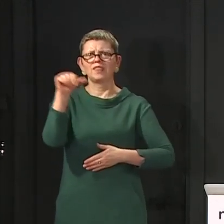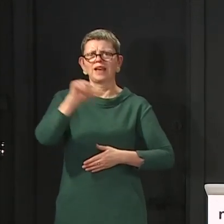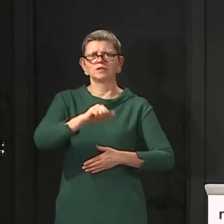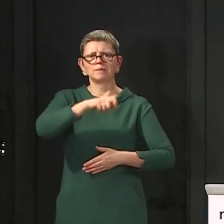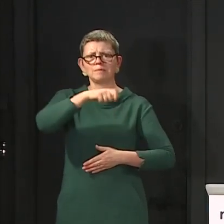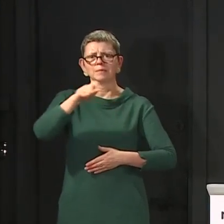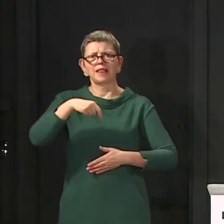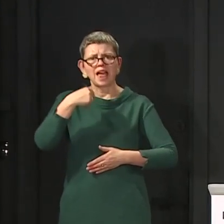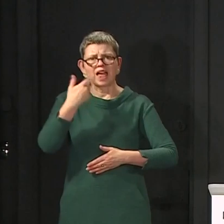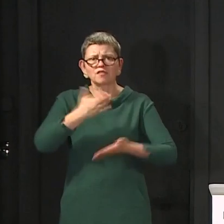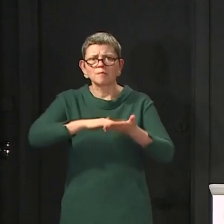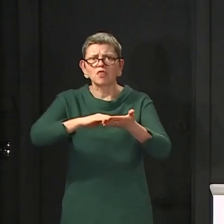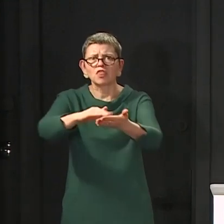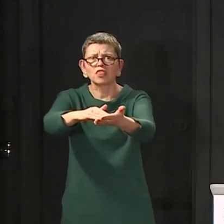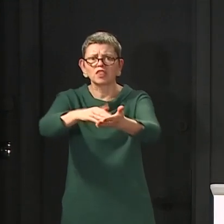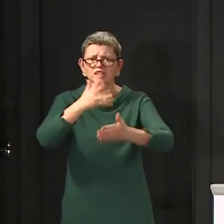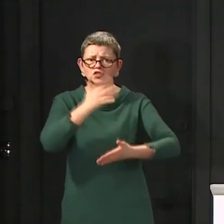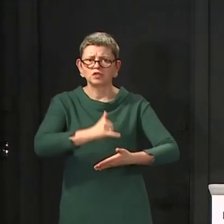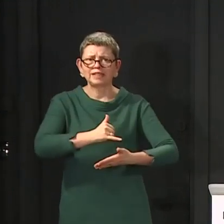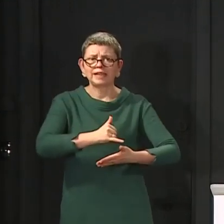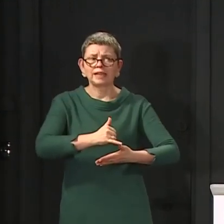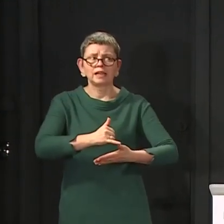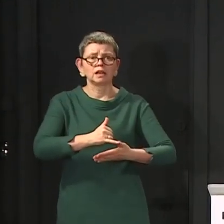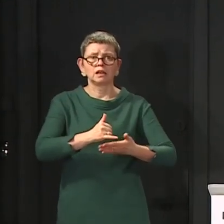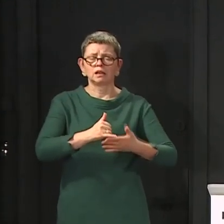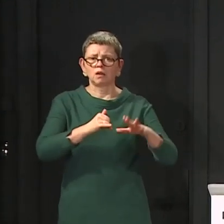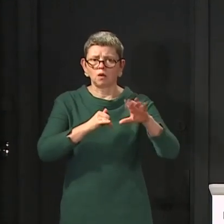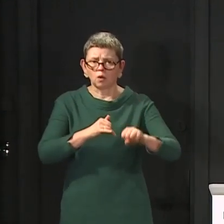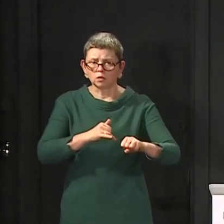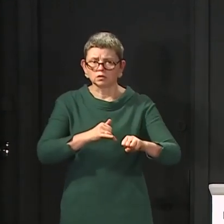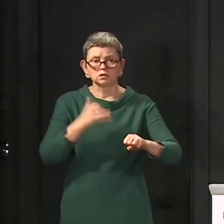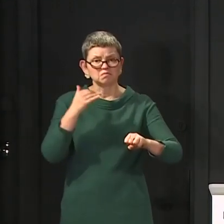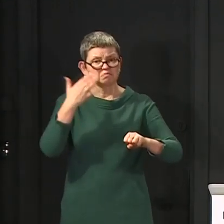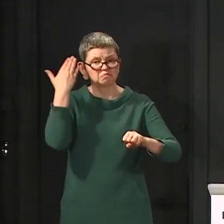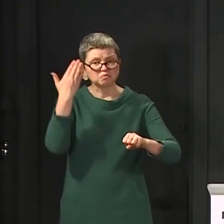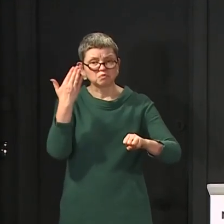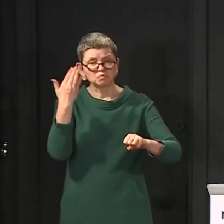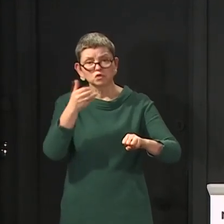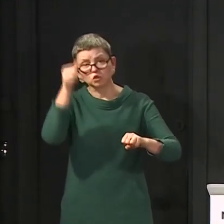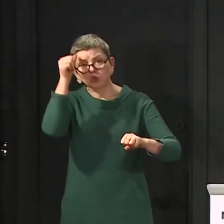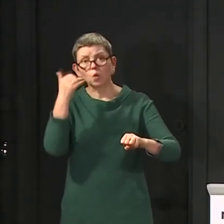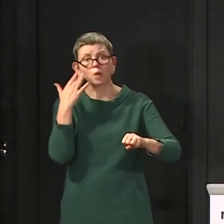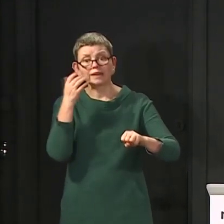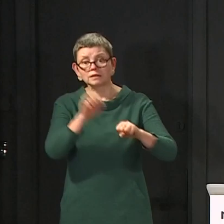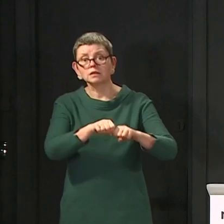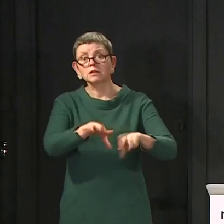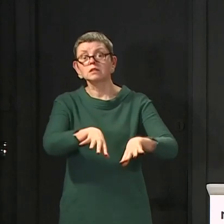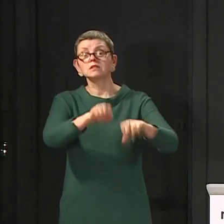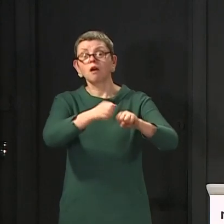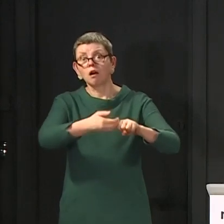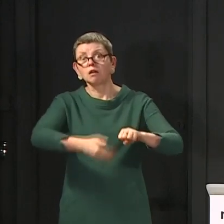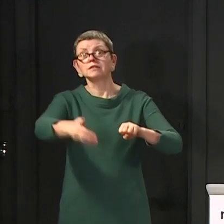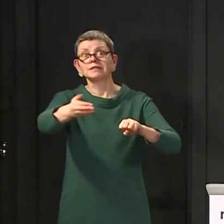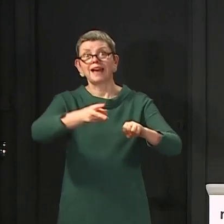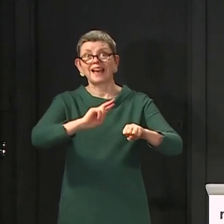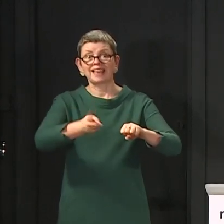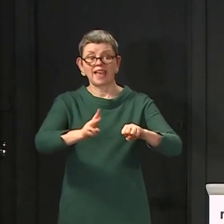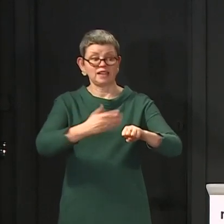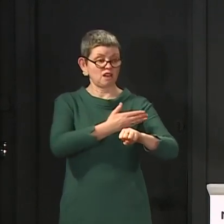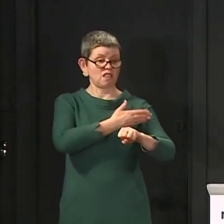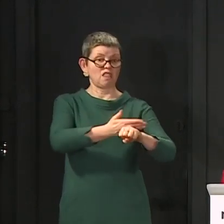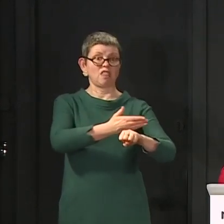you any update about when the cancer screening programme will resume, and also if there's any plan to deal with the